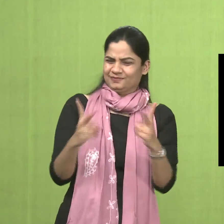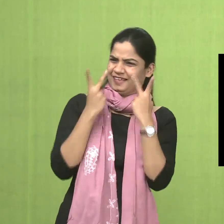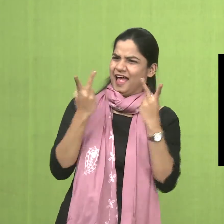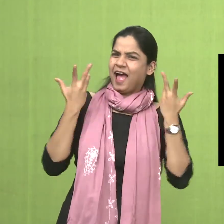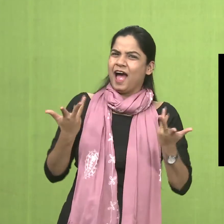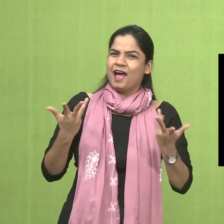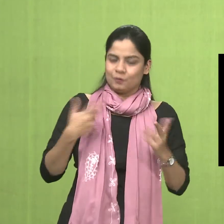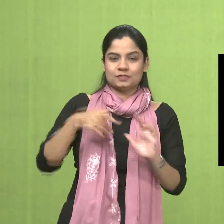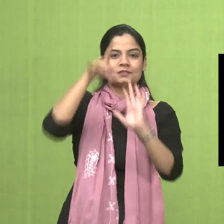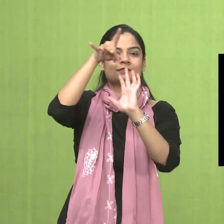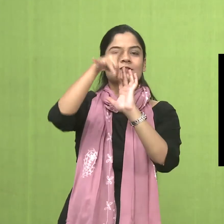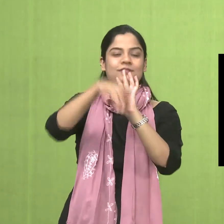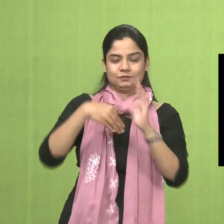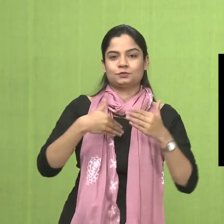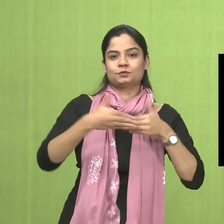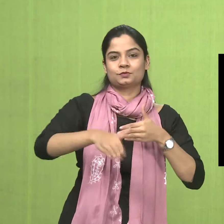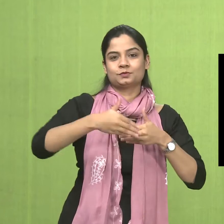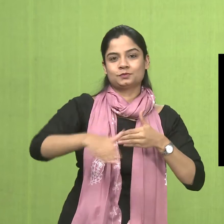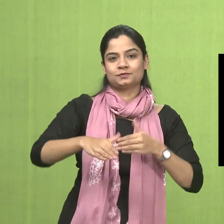How is it different? We will be discussing this in the chapter.